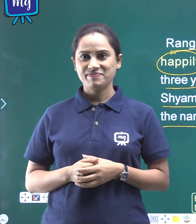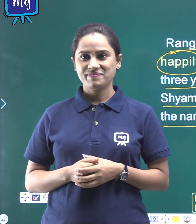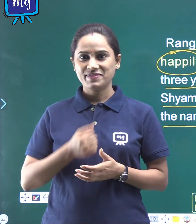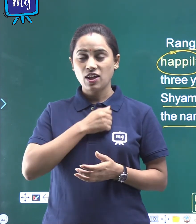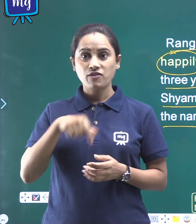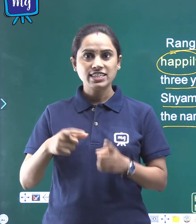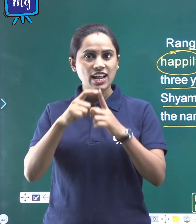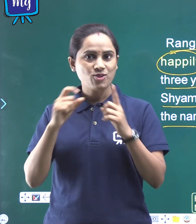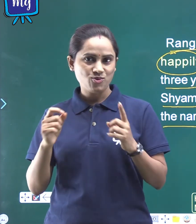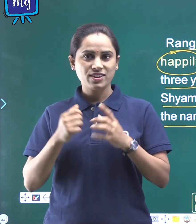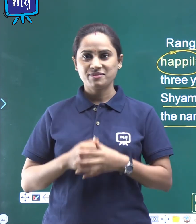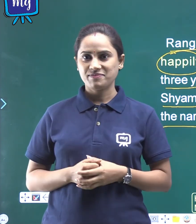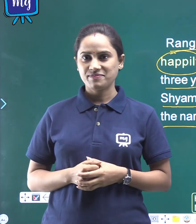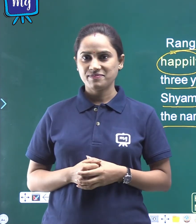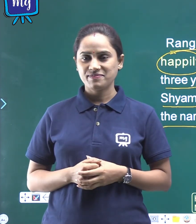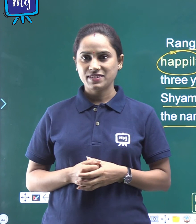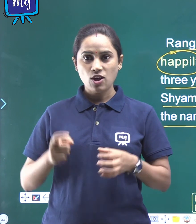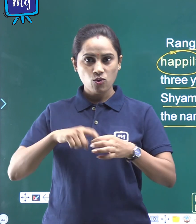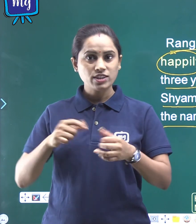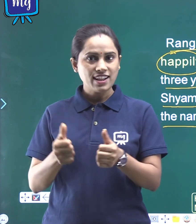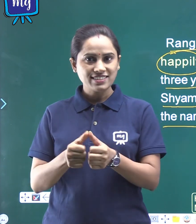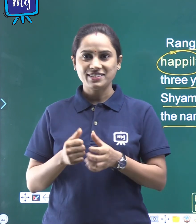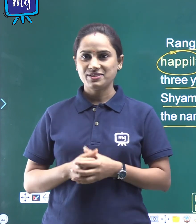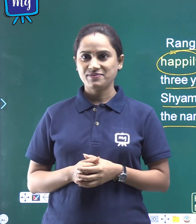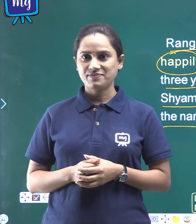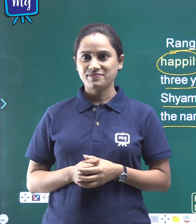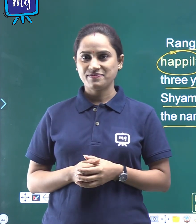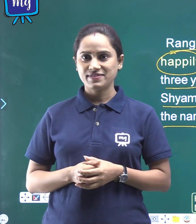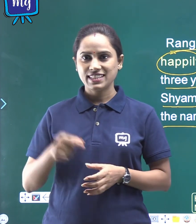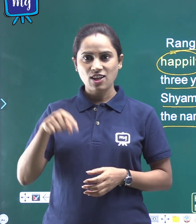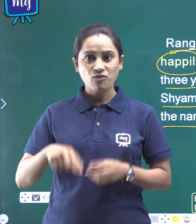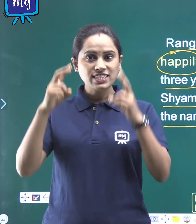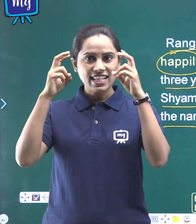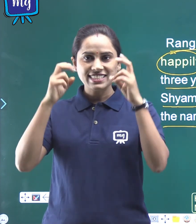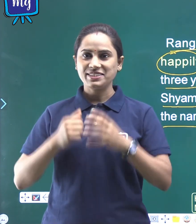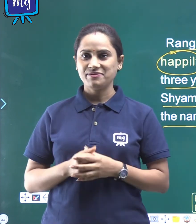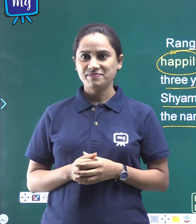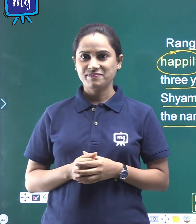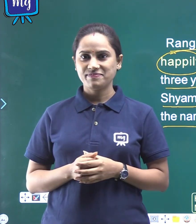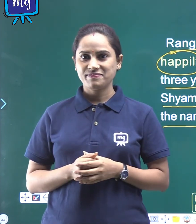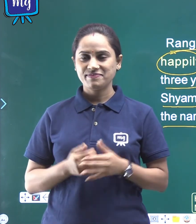We shall do question answers of this lesson